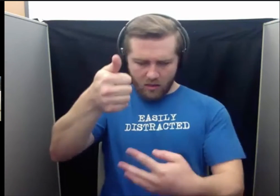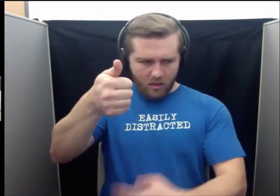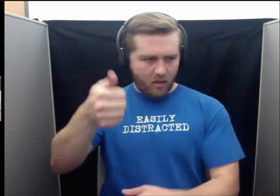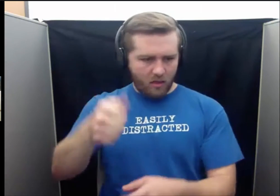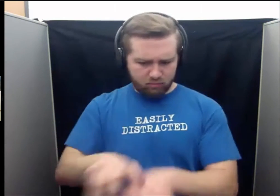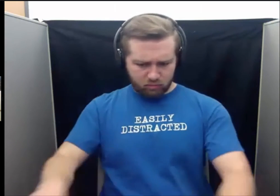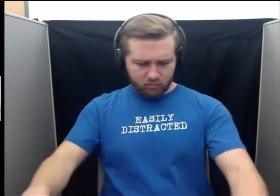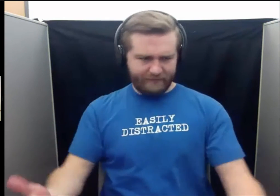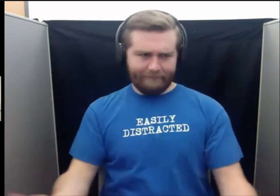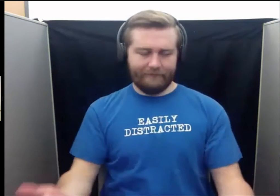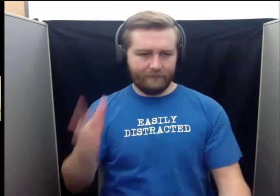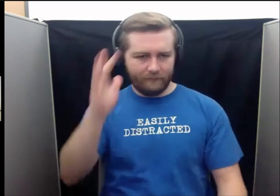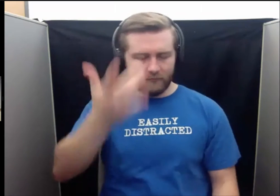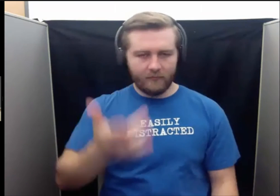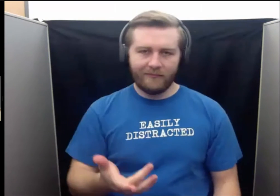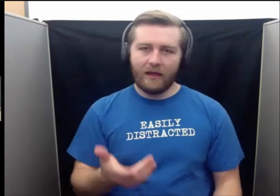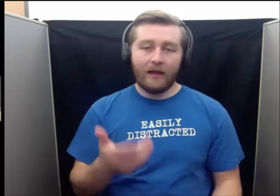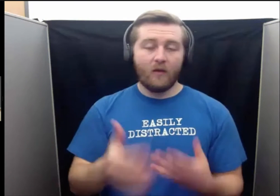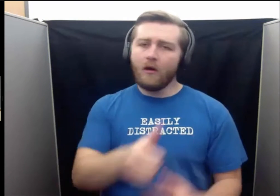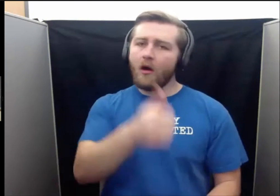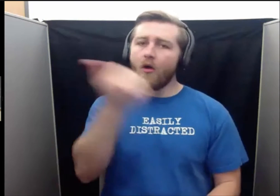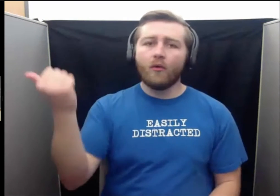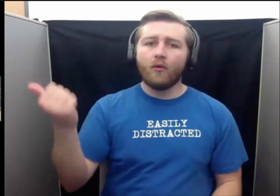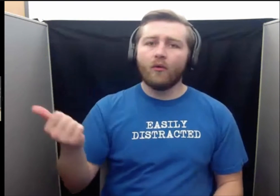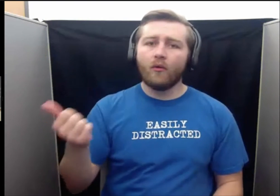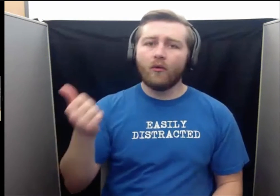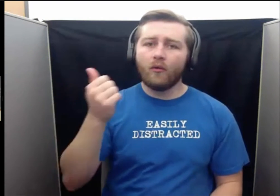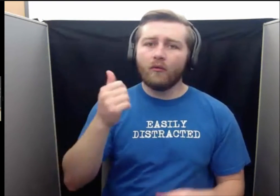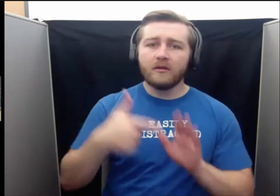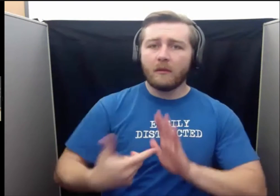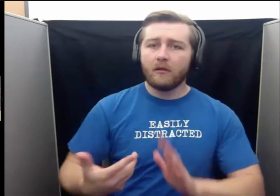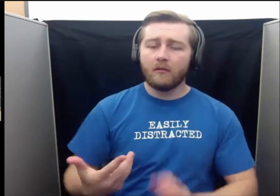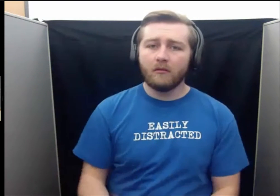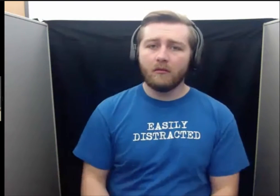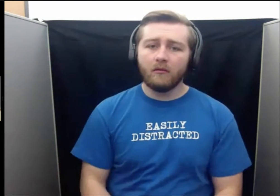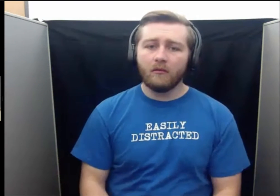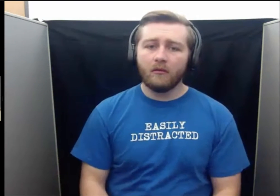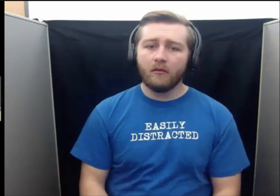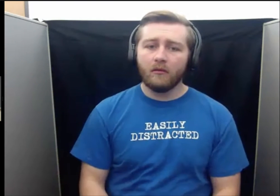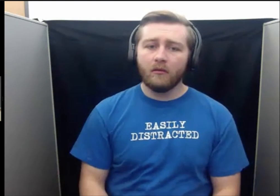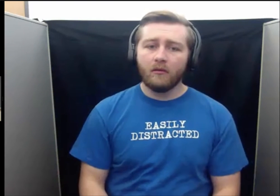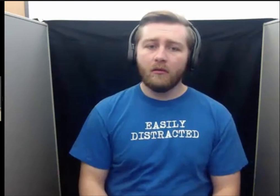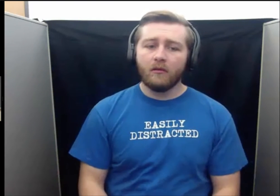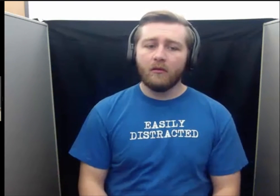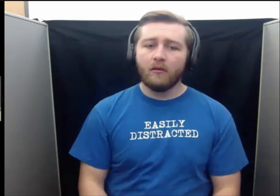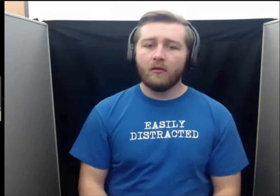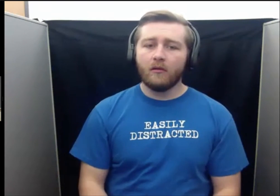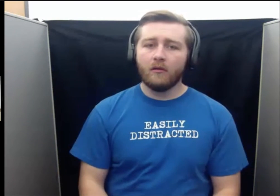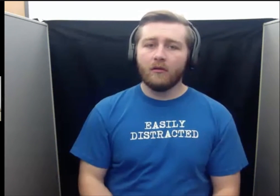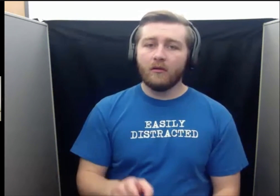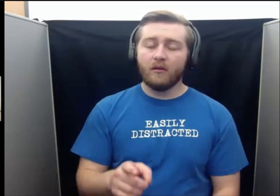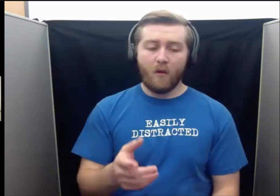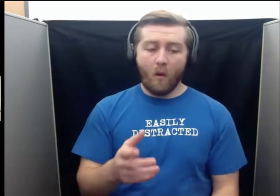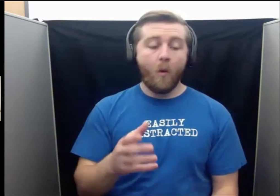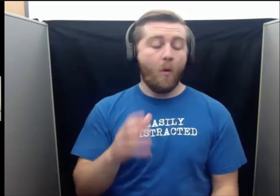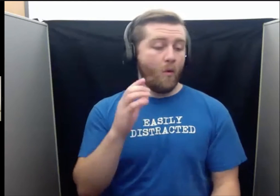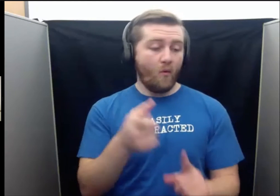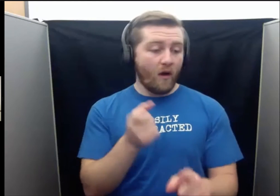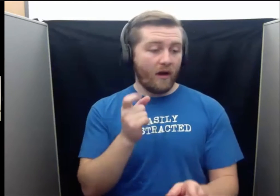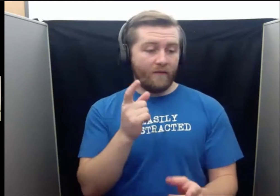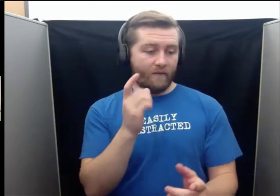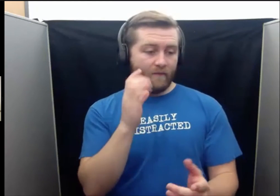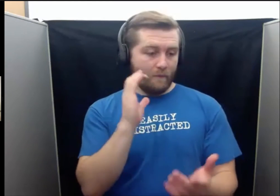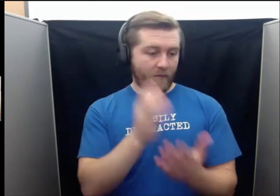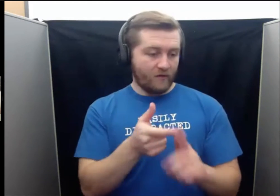have a cold glass of water, and then, a picture from the book. Comic, Exactly. You take a cold glass